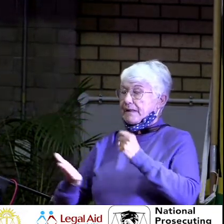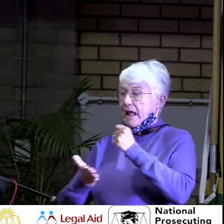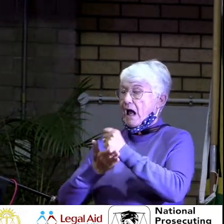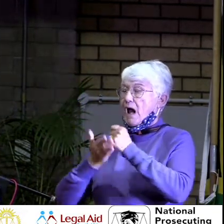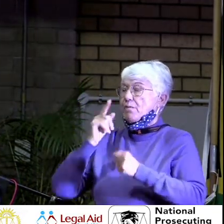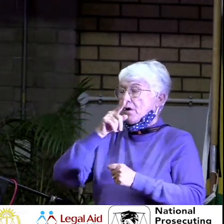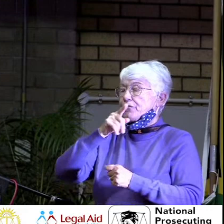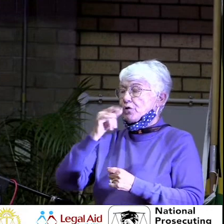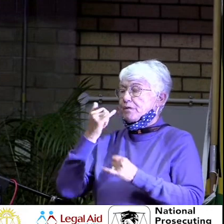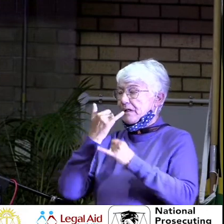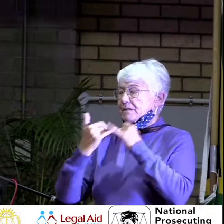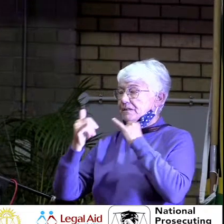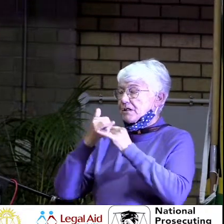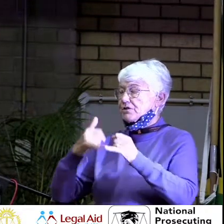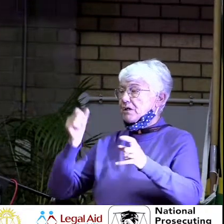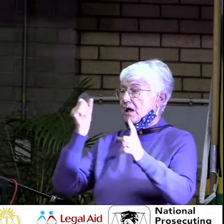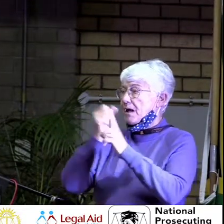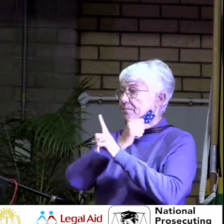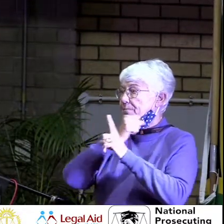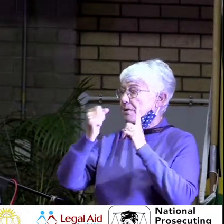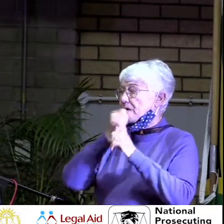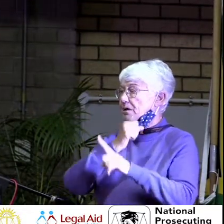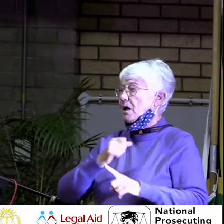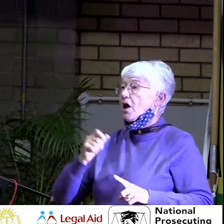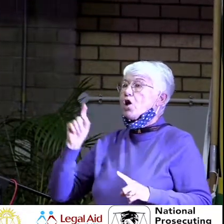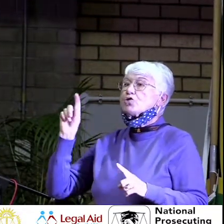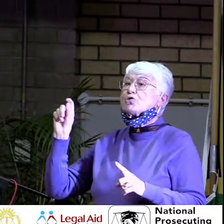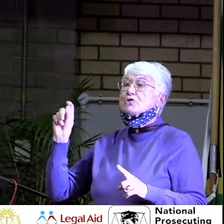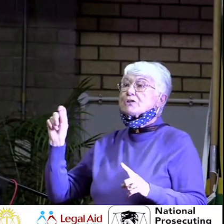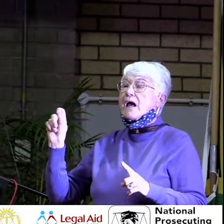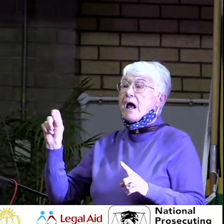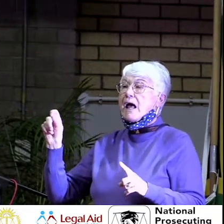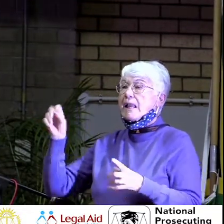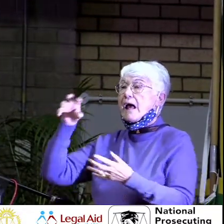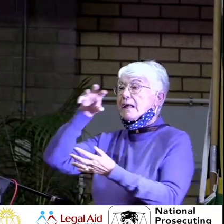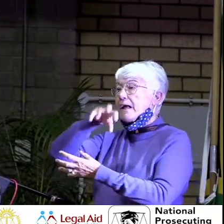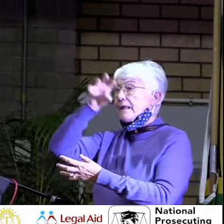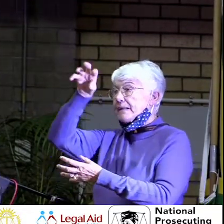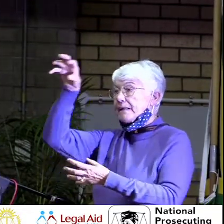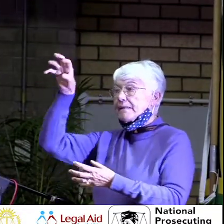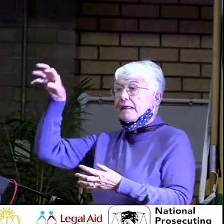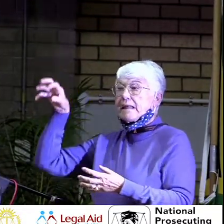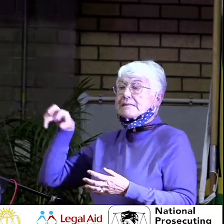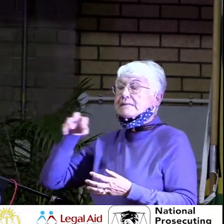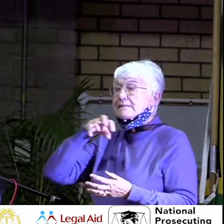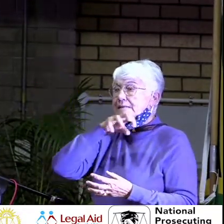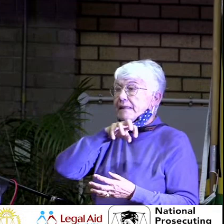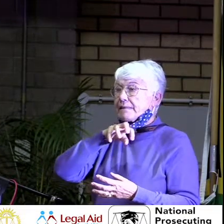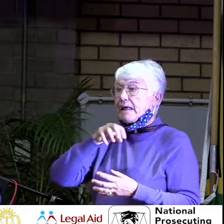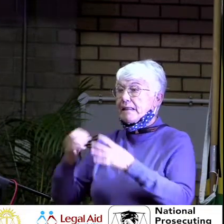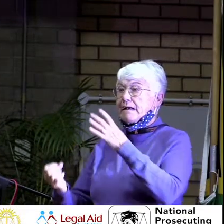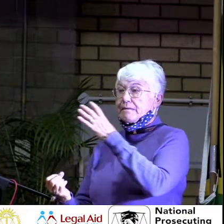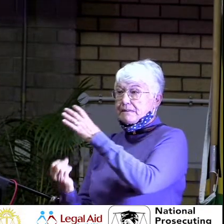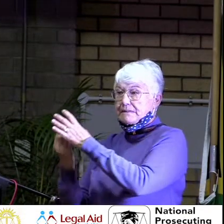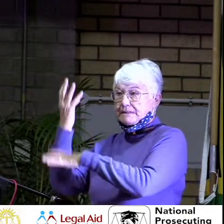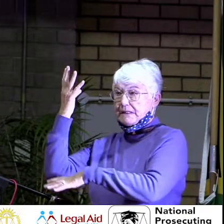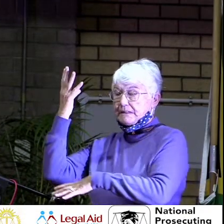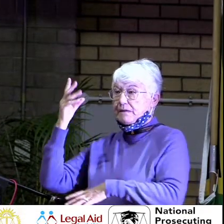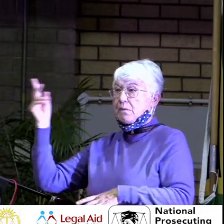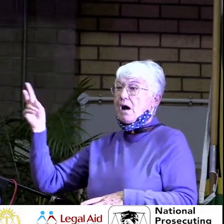Tutuzela Center, as have been mentioned, is a center that has been started by the